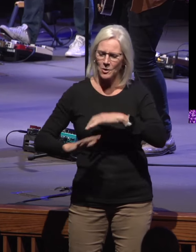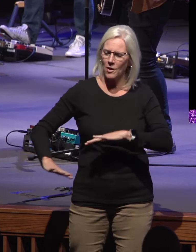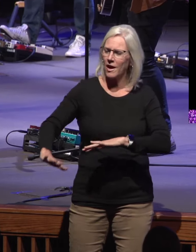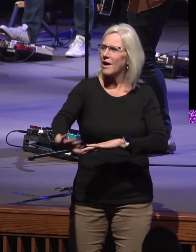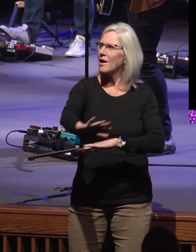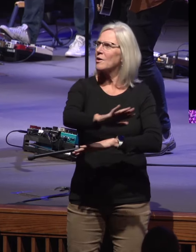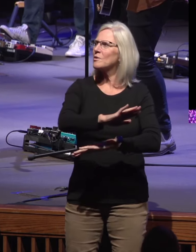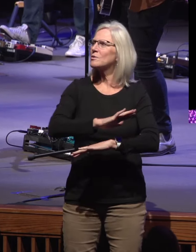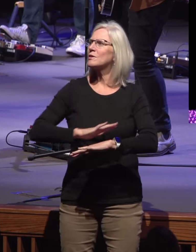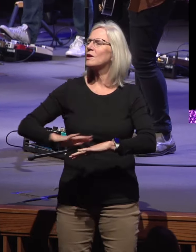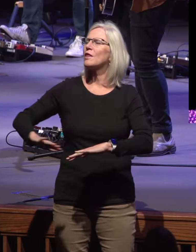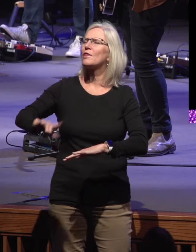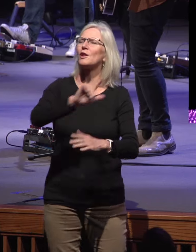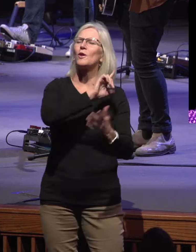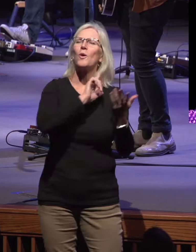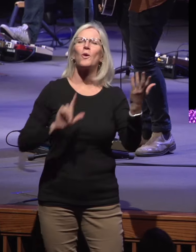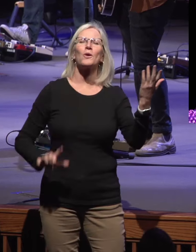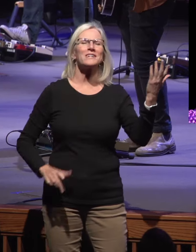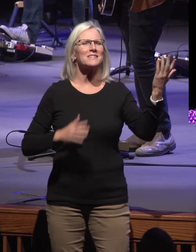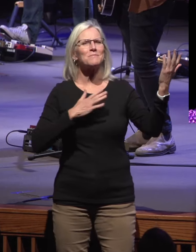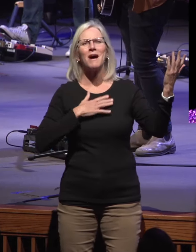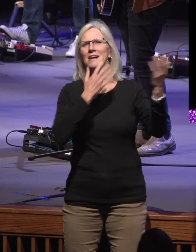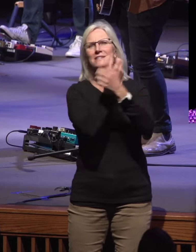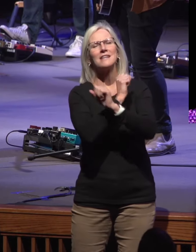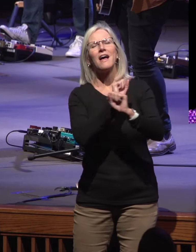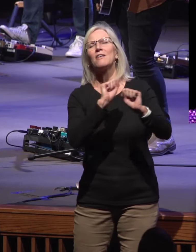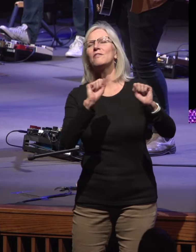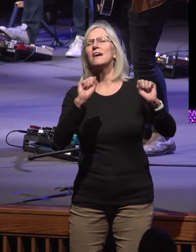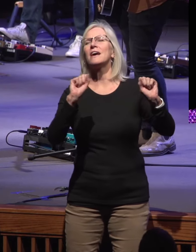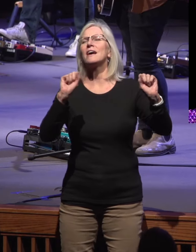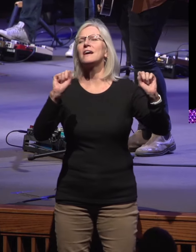solid ground. The Lord is my